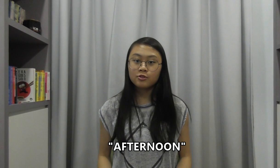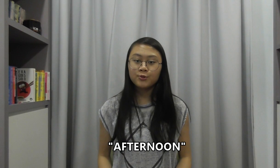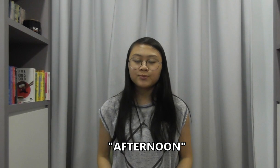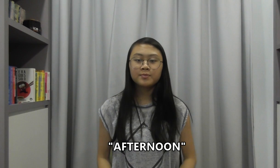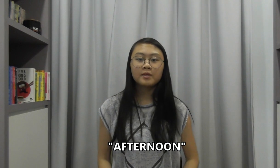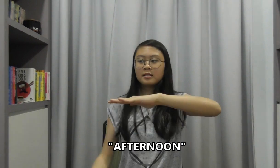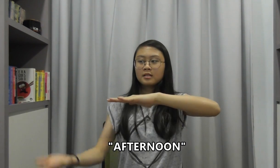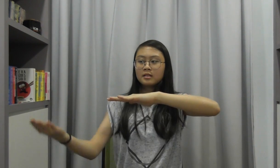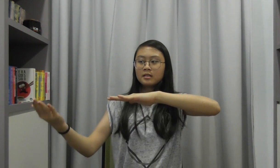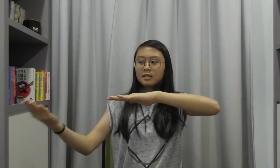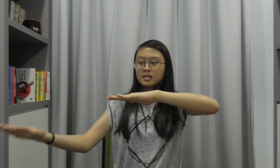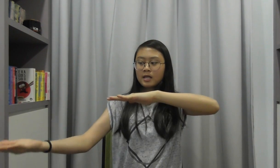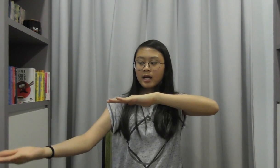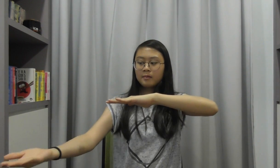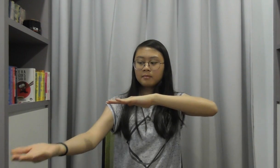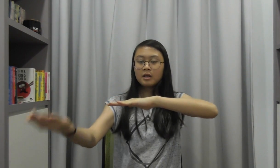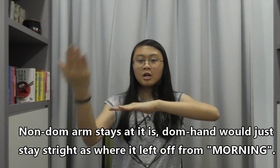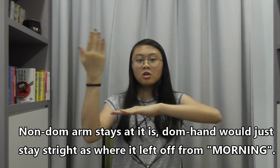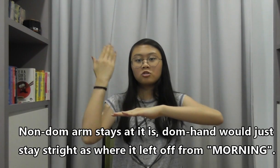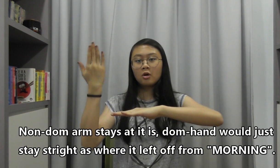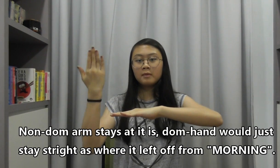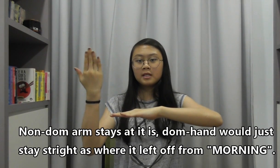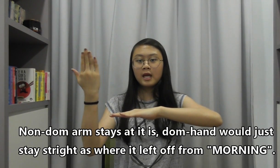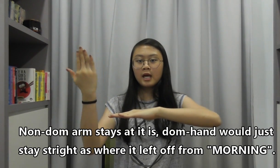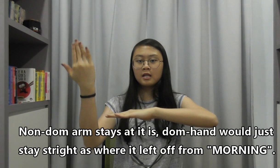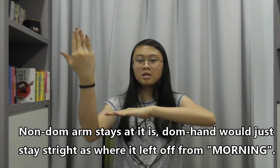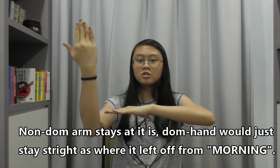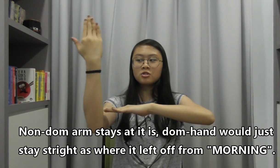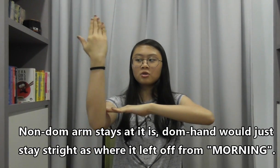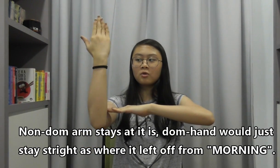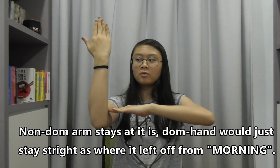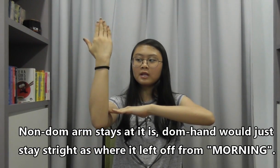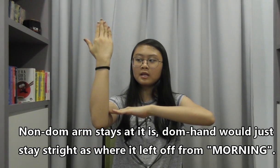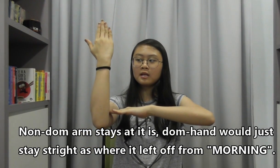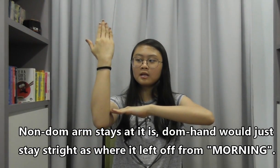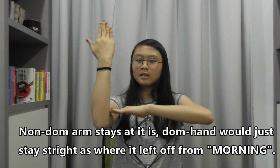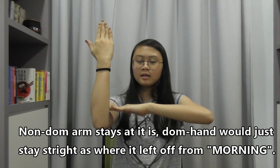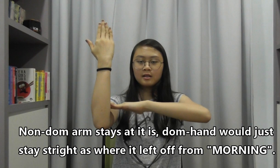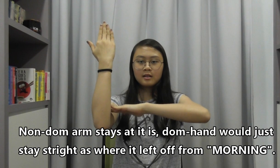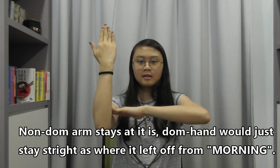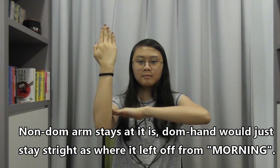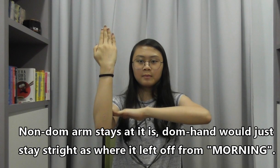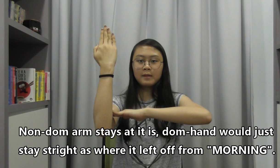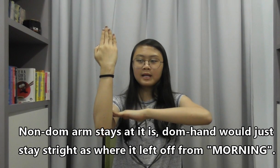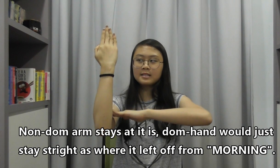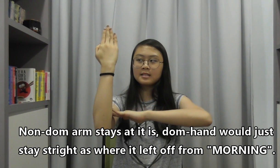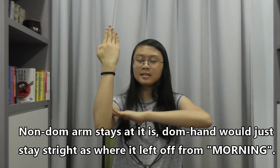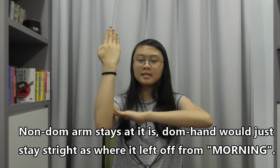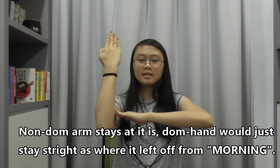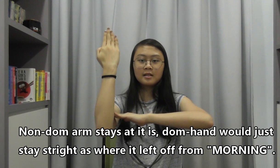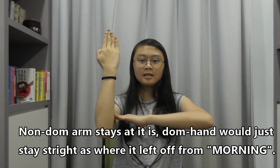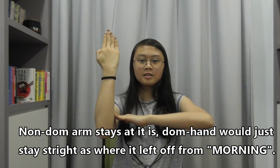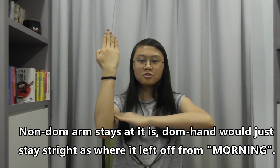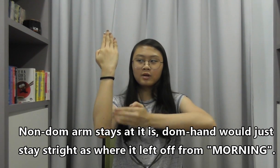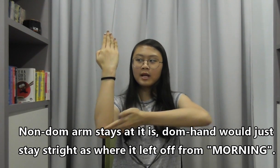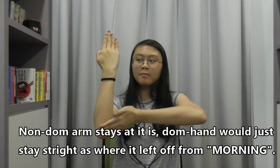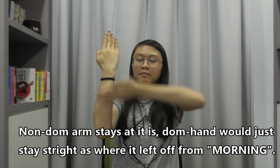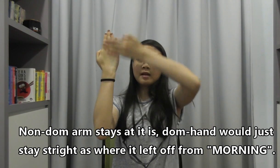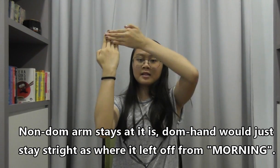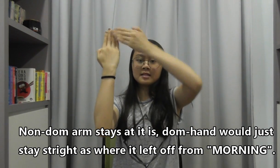Afternoon. This time your dominant hand should only be placed straight up like